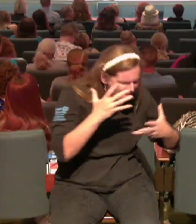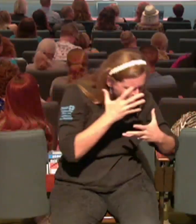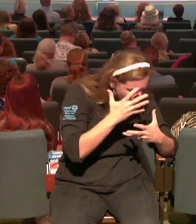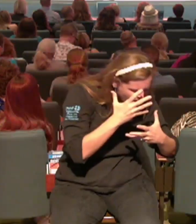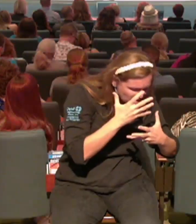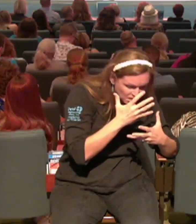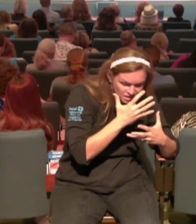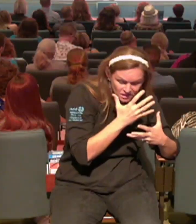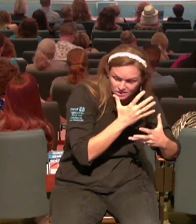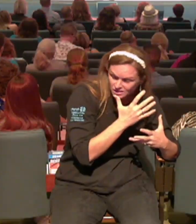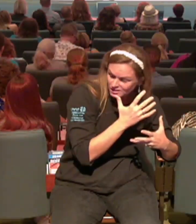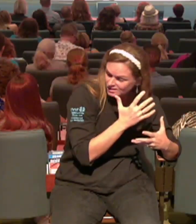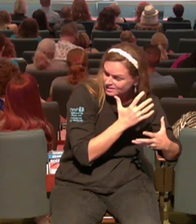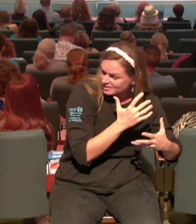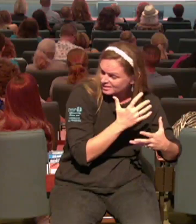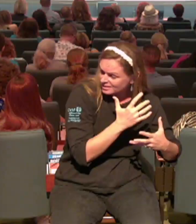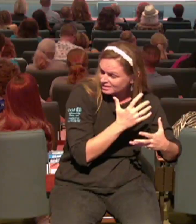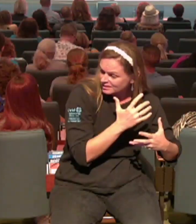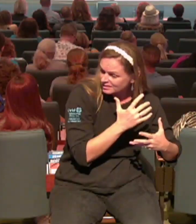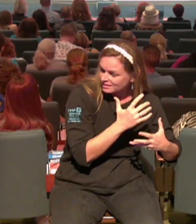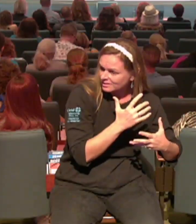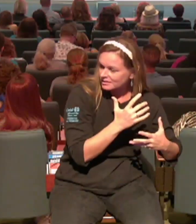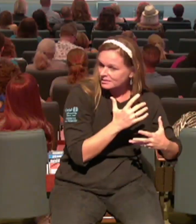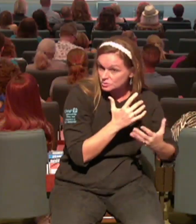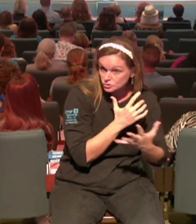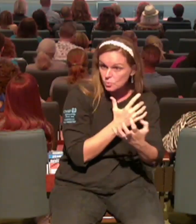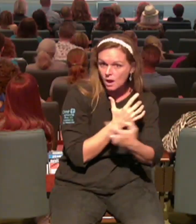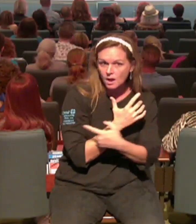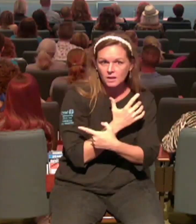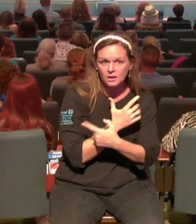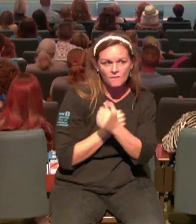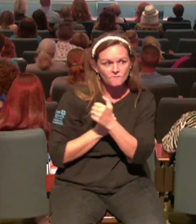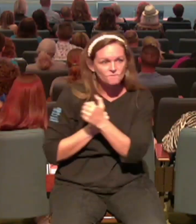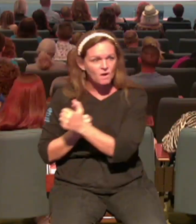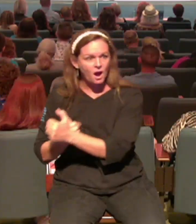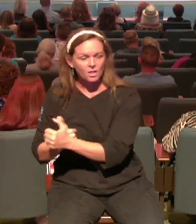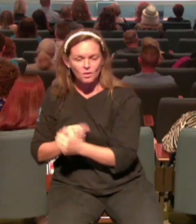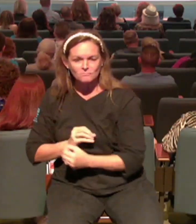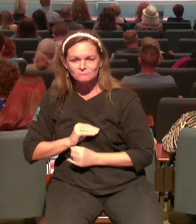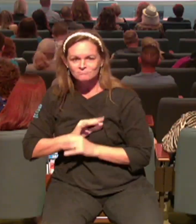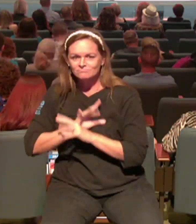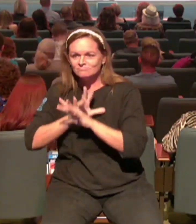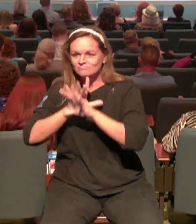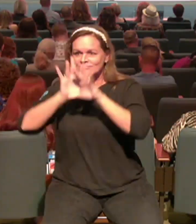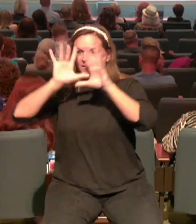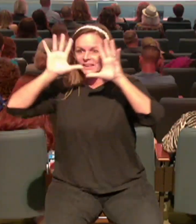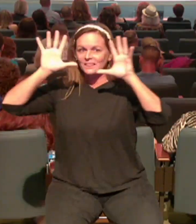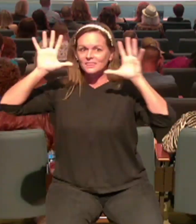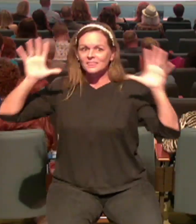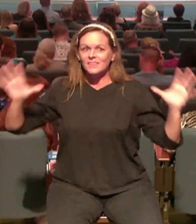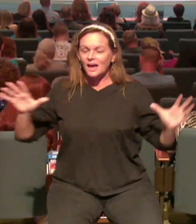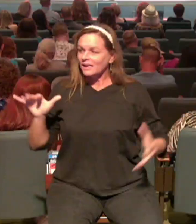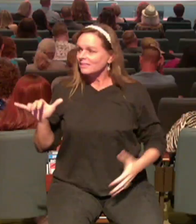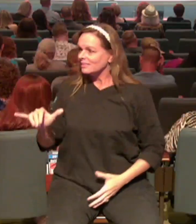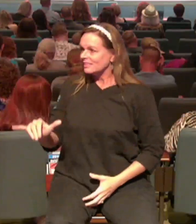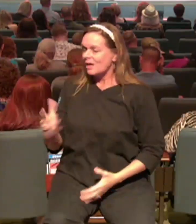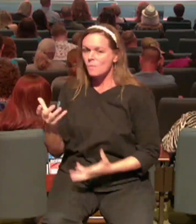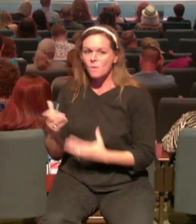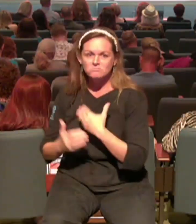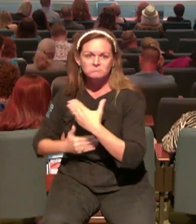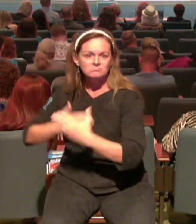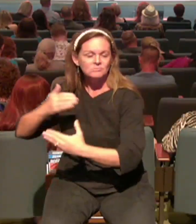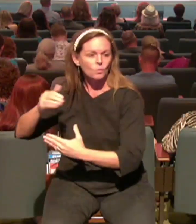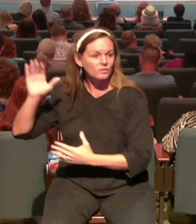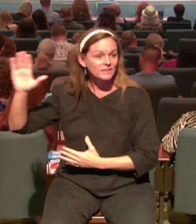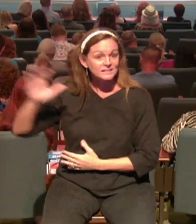to life." Don't you want that today? Don't you want the light that leads to life in every part of your